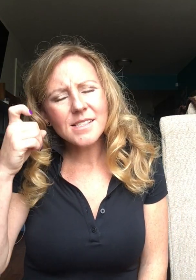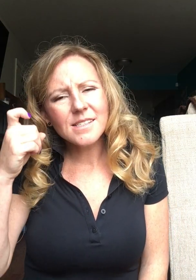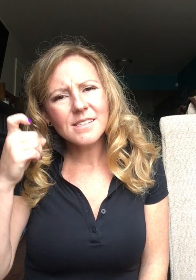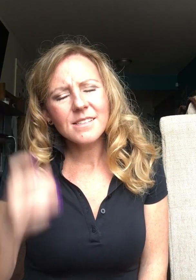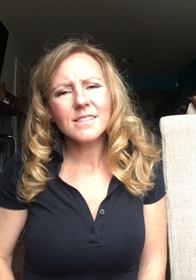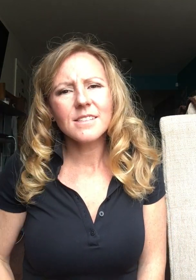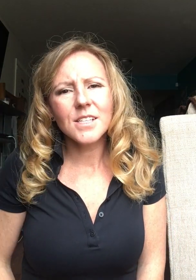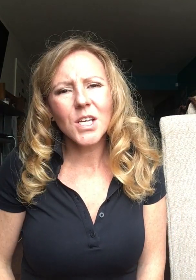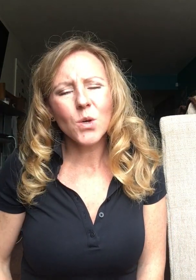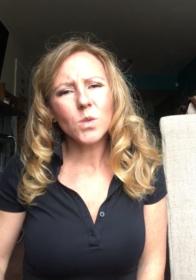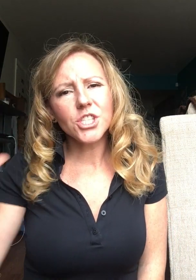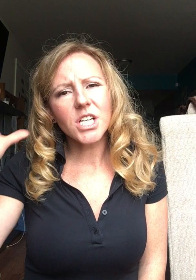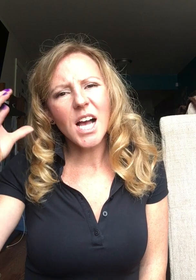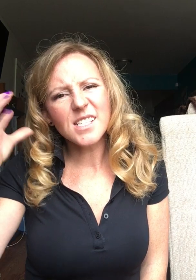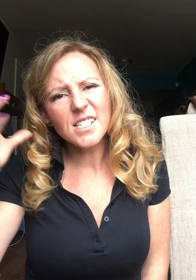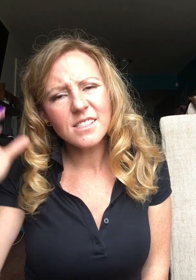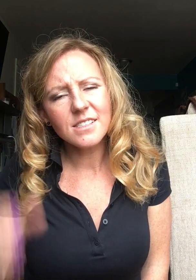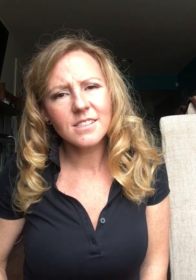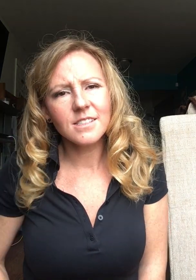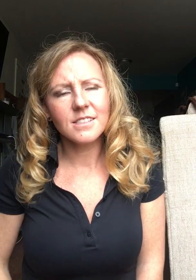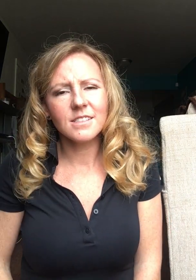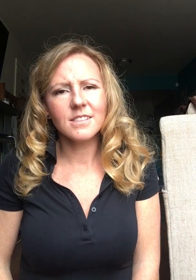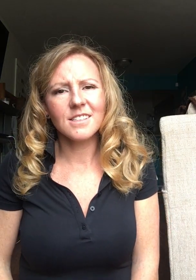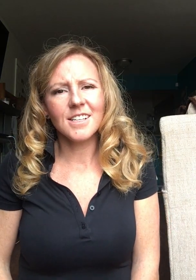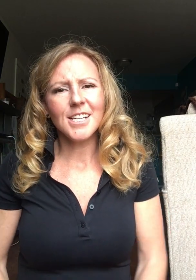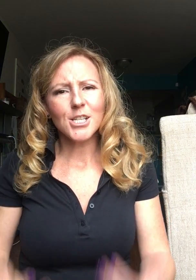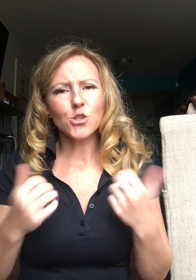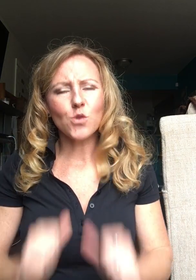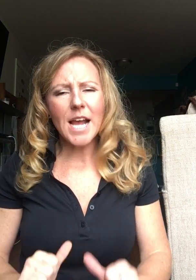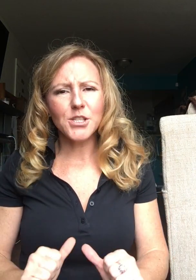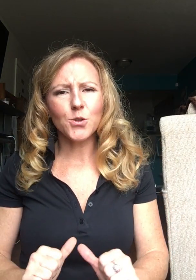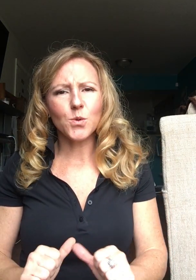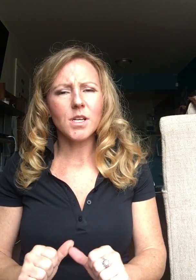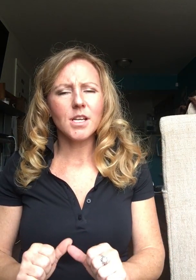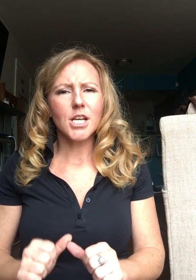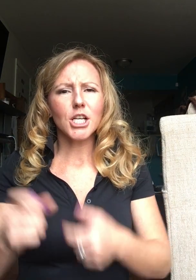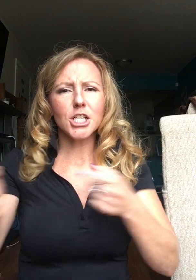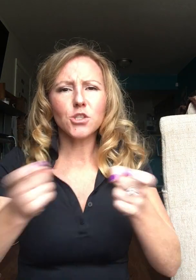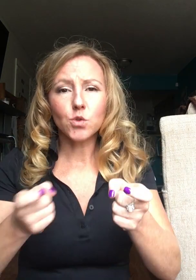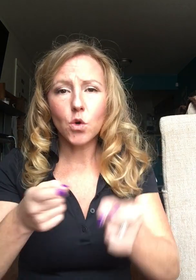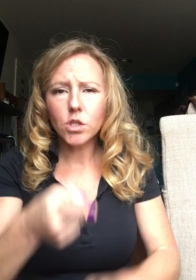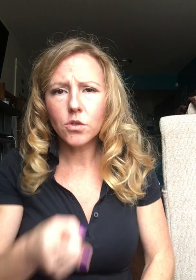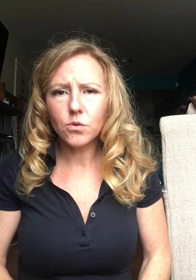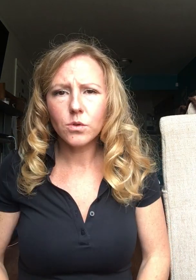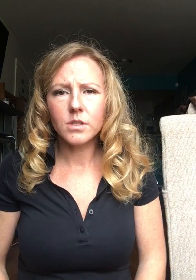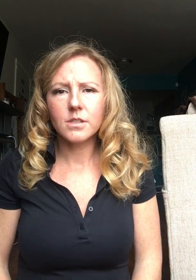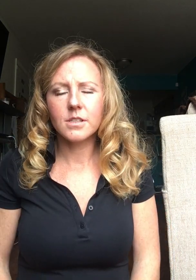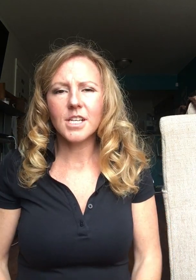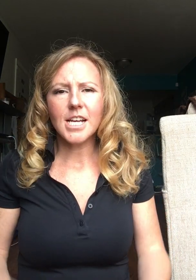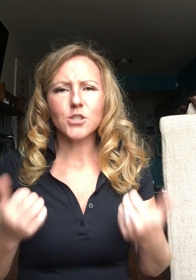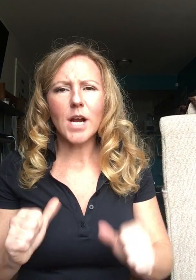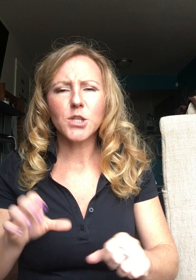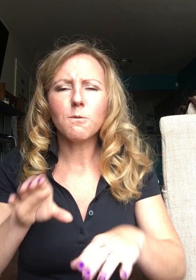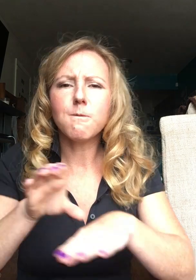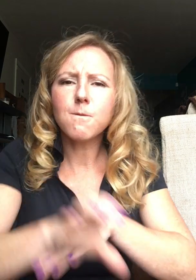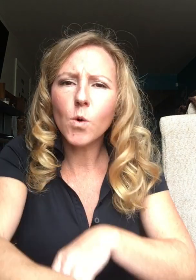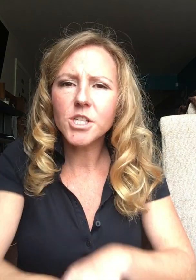Because would your cousin try to control you, try to force